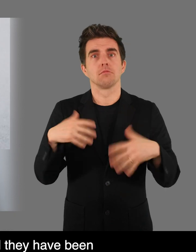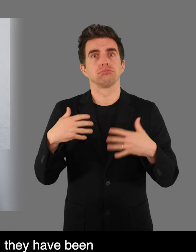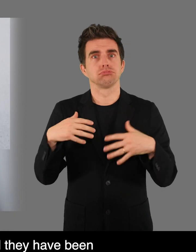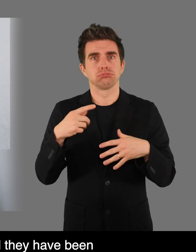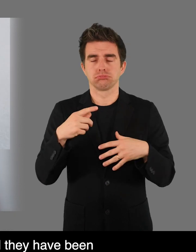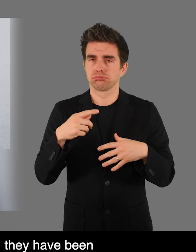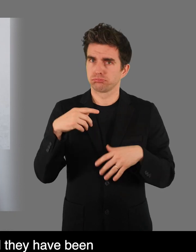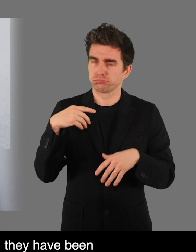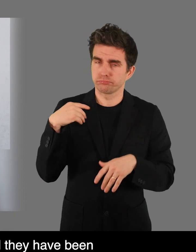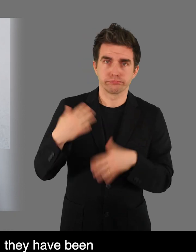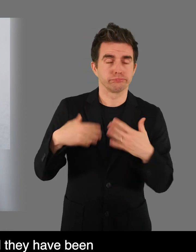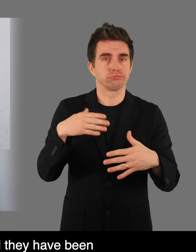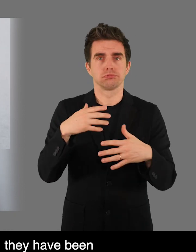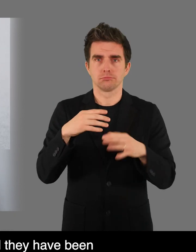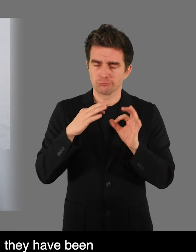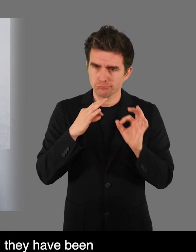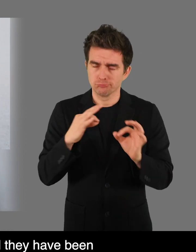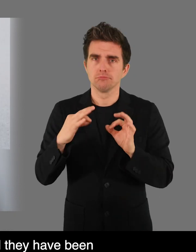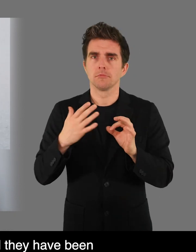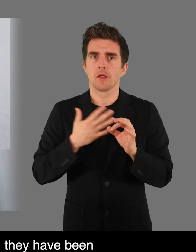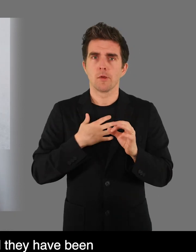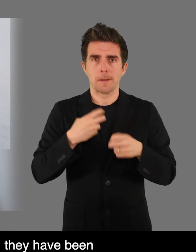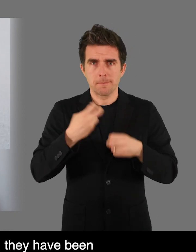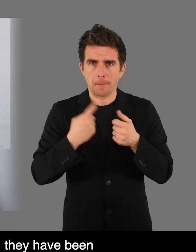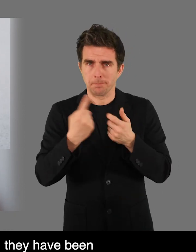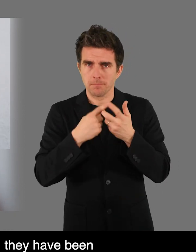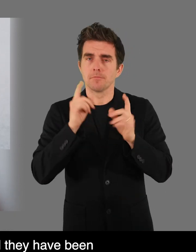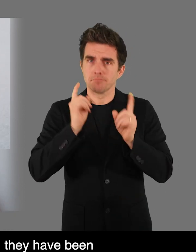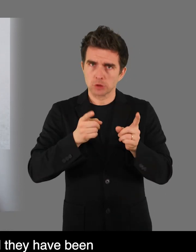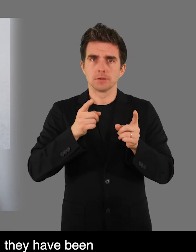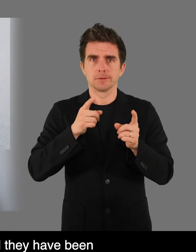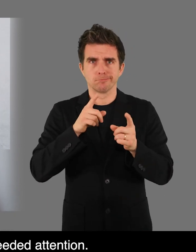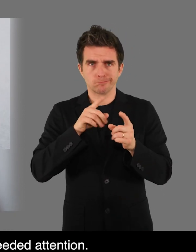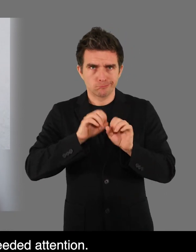And they have been very instrumental in ensuring